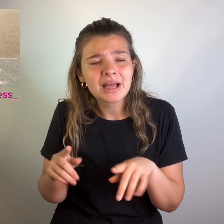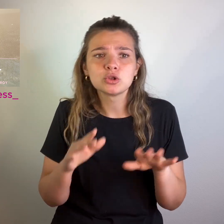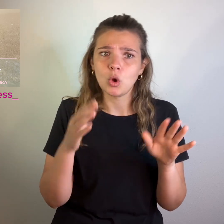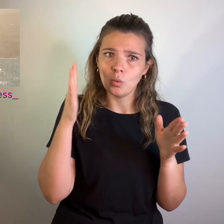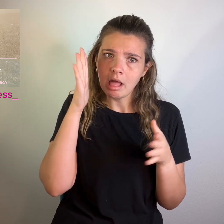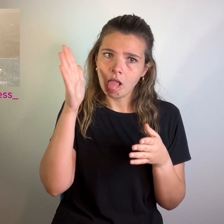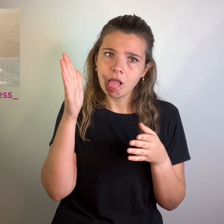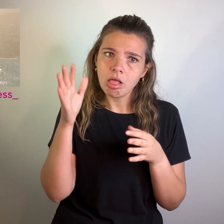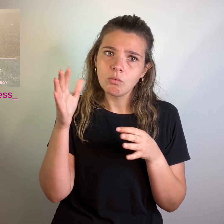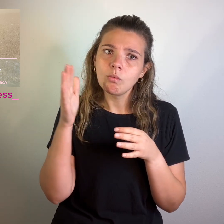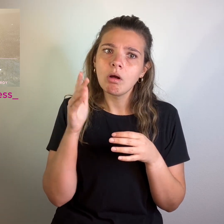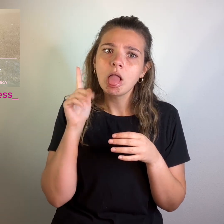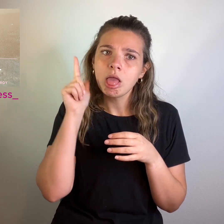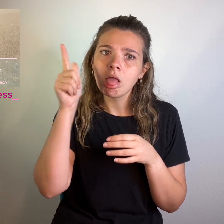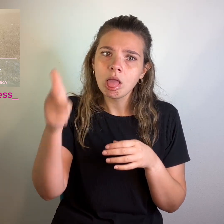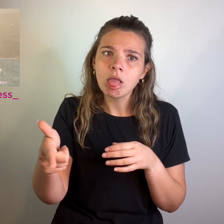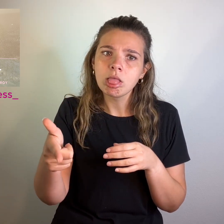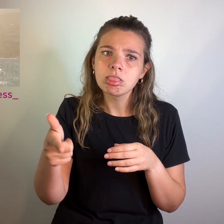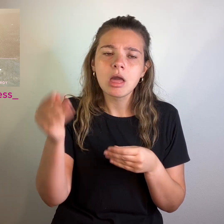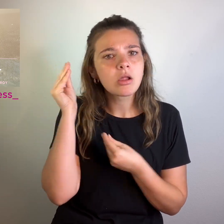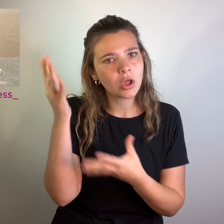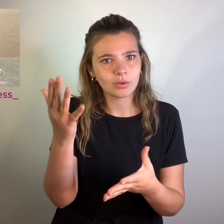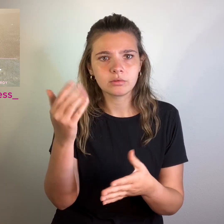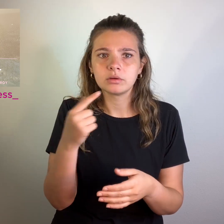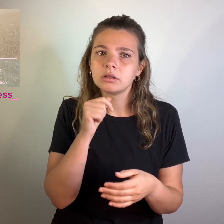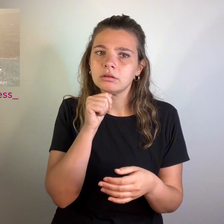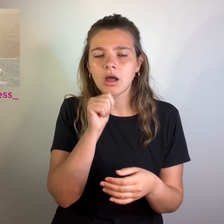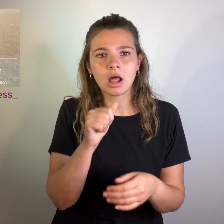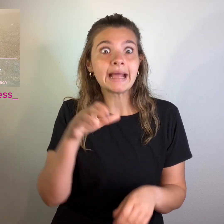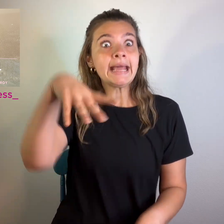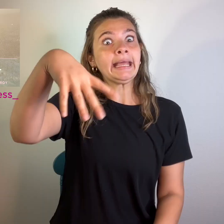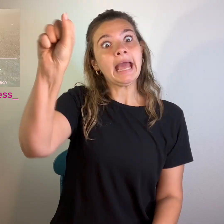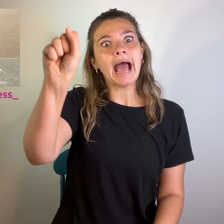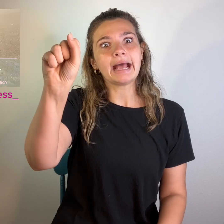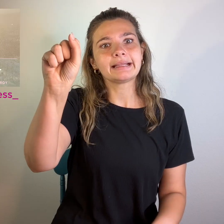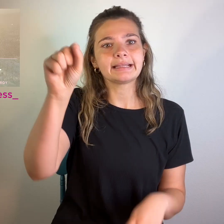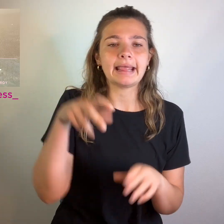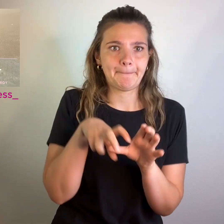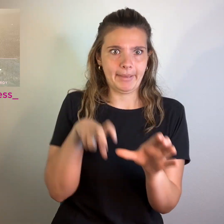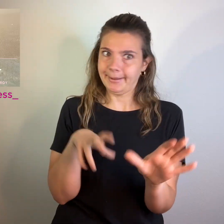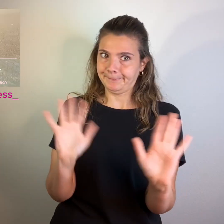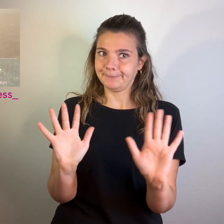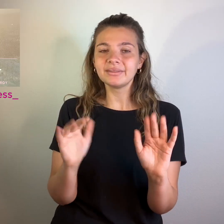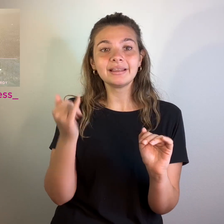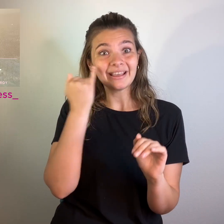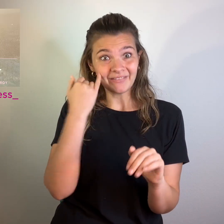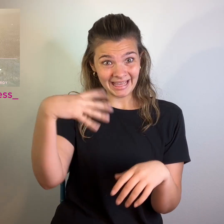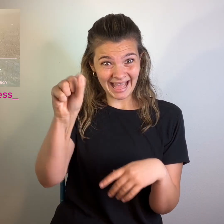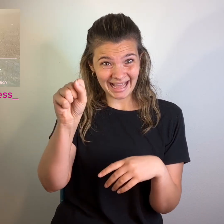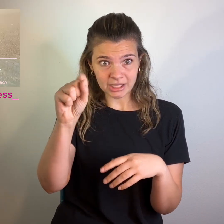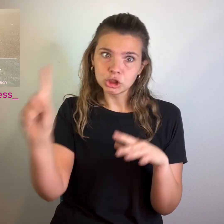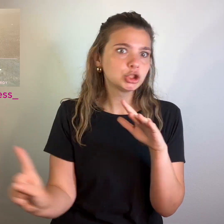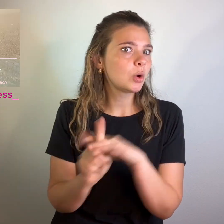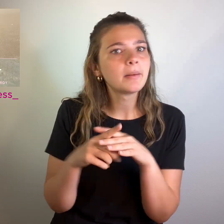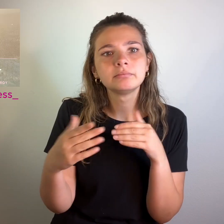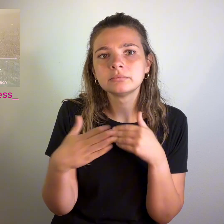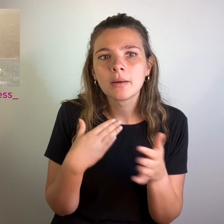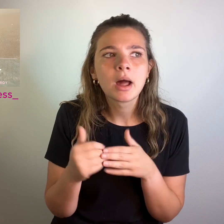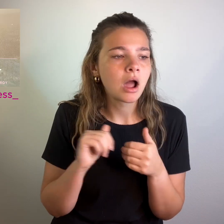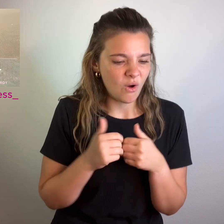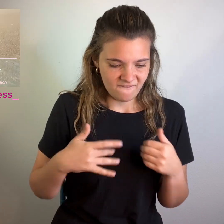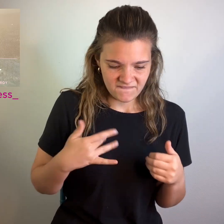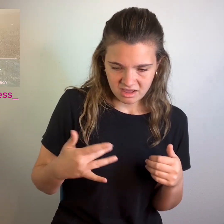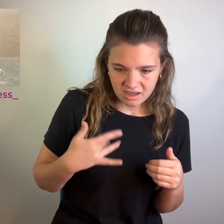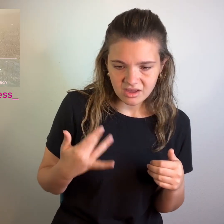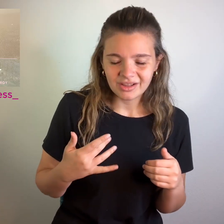if I'm not able to do it, I didn't say yes, and I'm not coming back from my word. When I do say yes, I show up no matter how I feel, and I'm always so